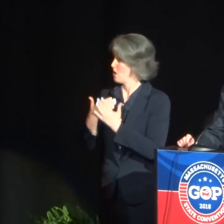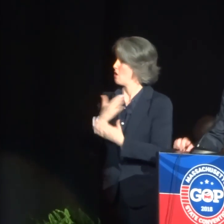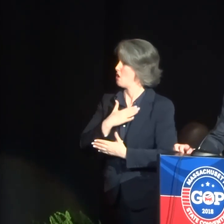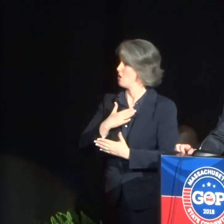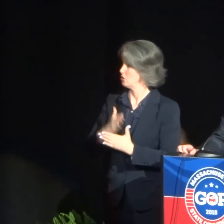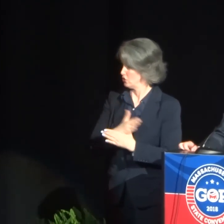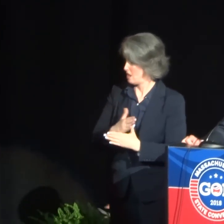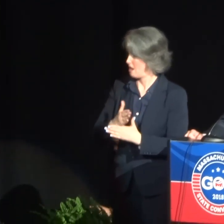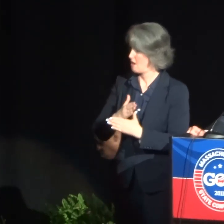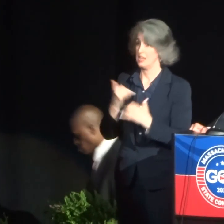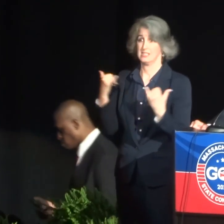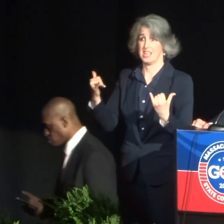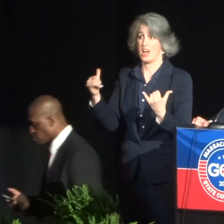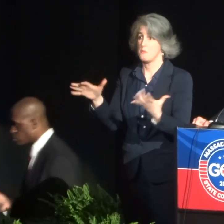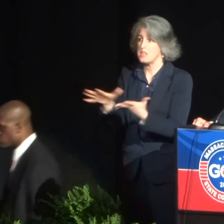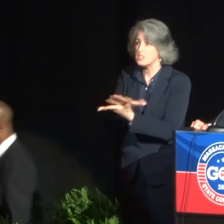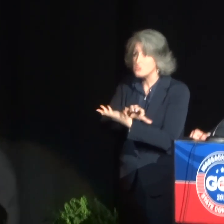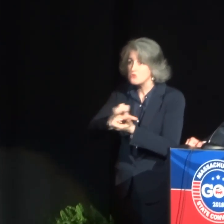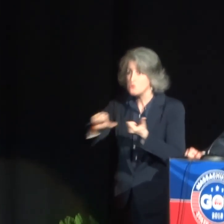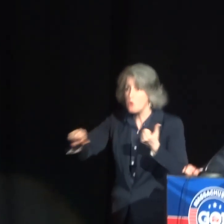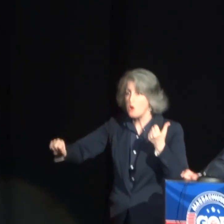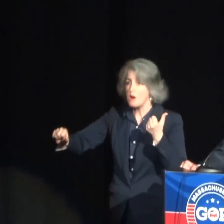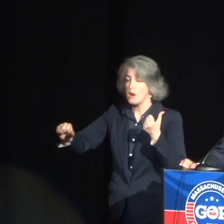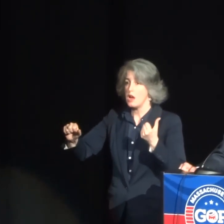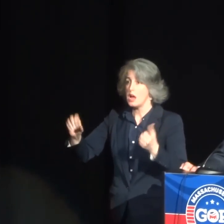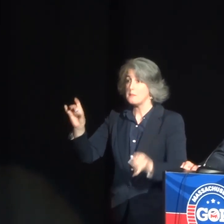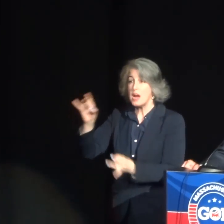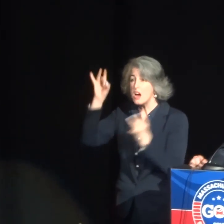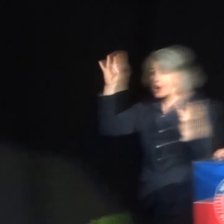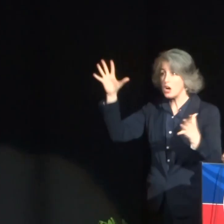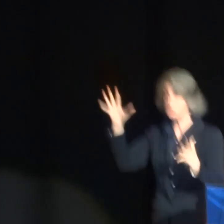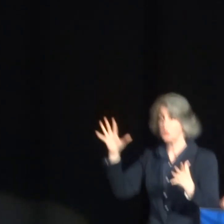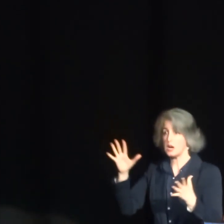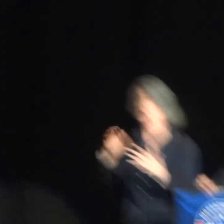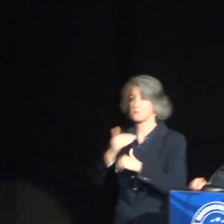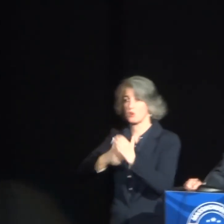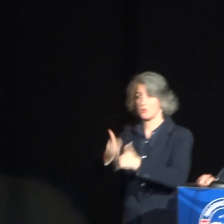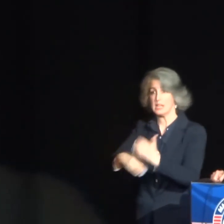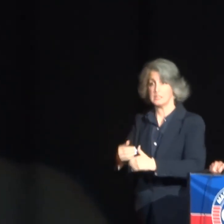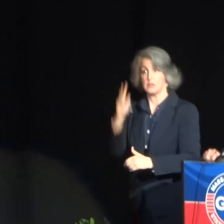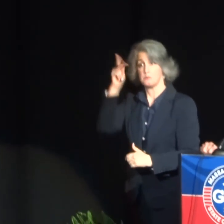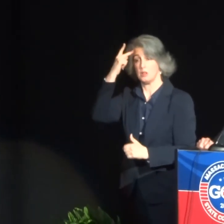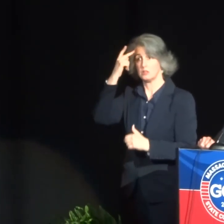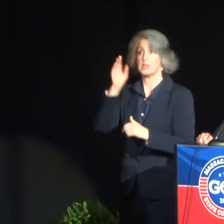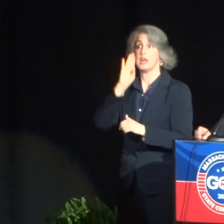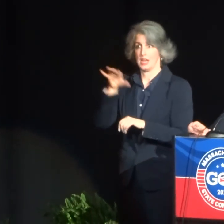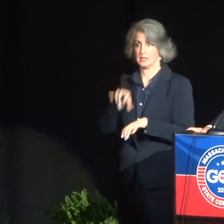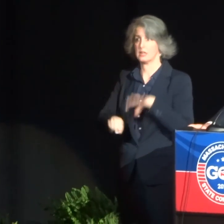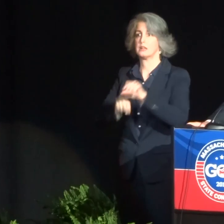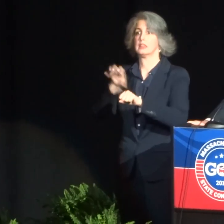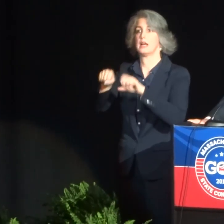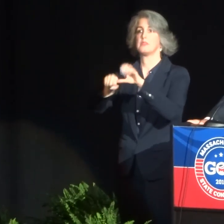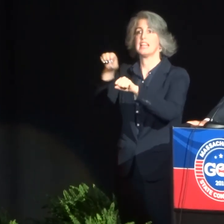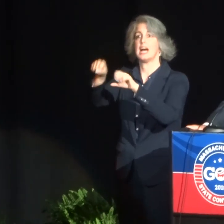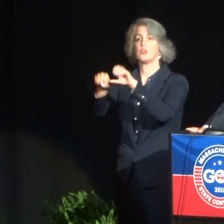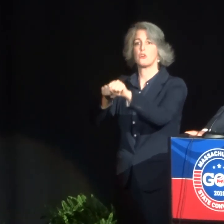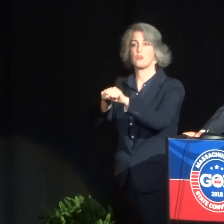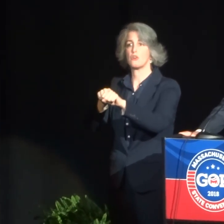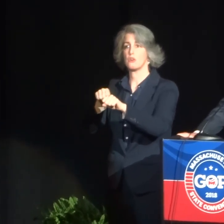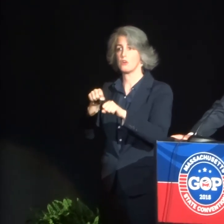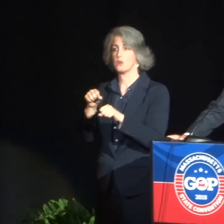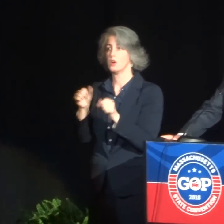being destroyed by dangerous, ultra-progressive politicians who've managed to climb the political ladder by promoting